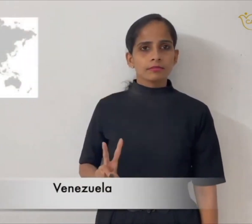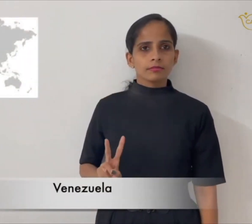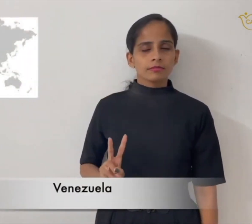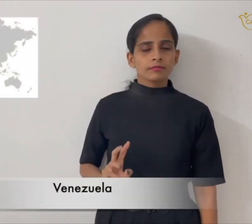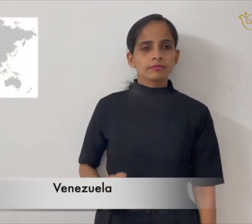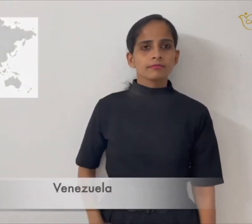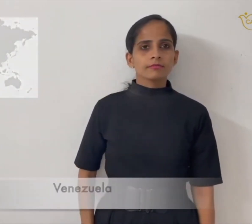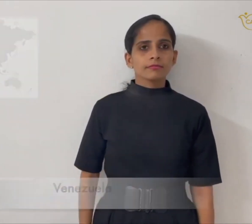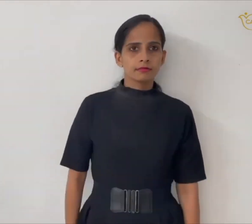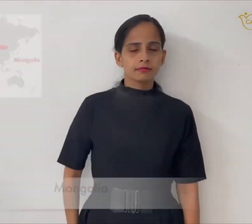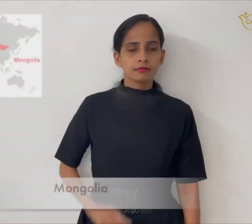Venezuela,